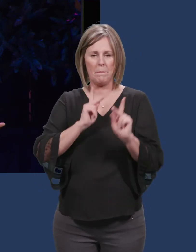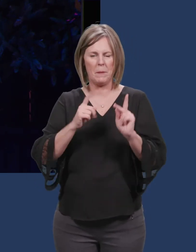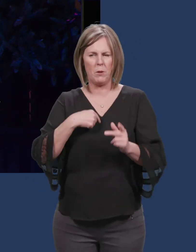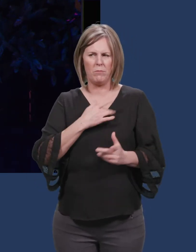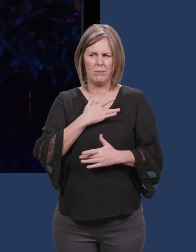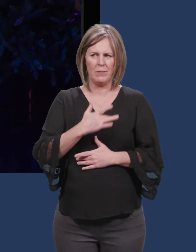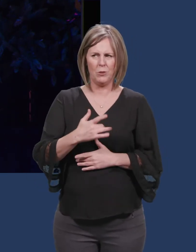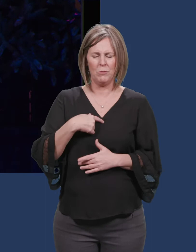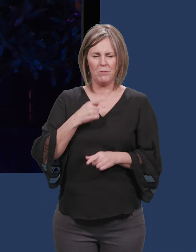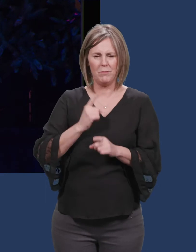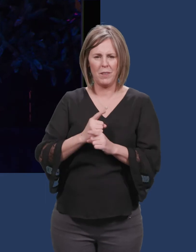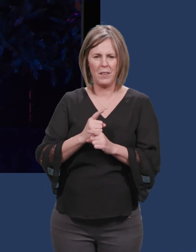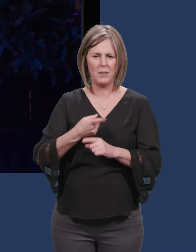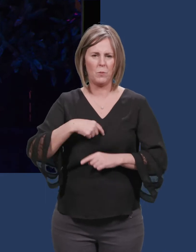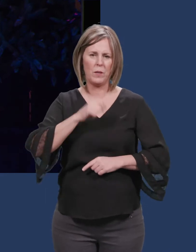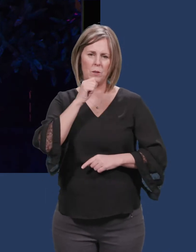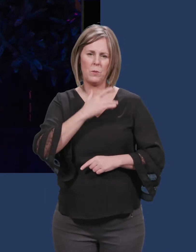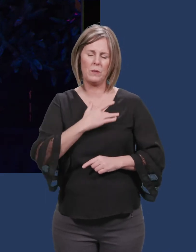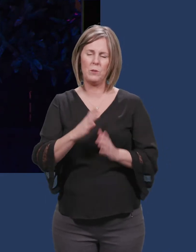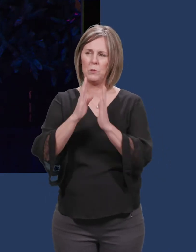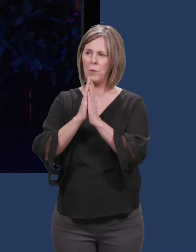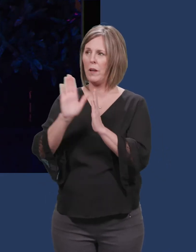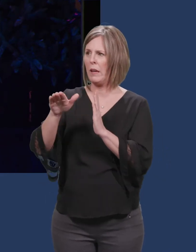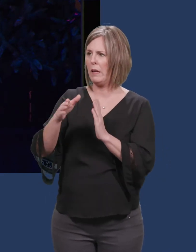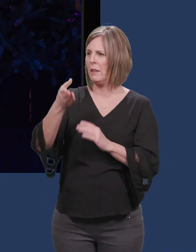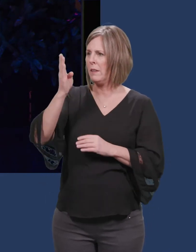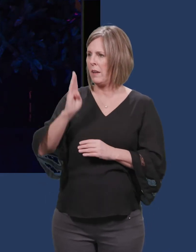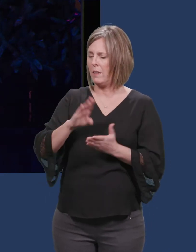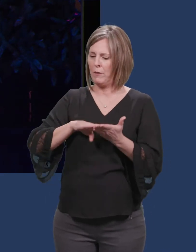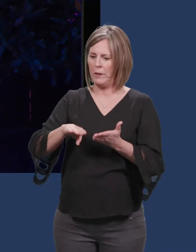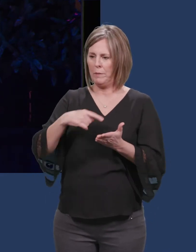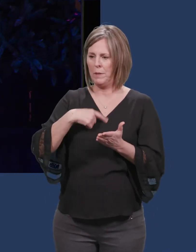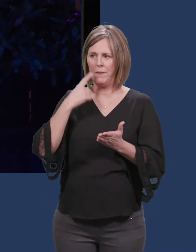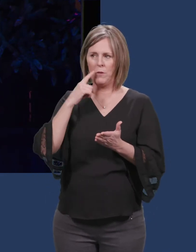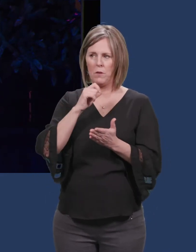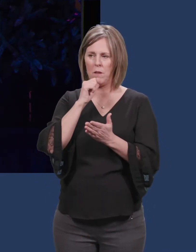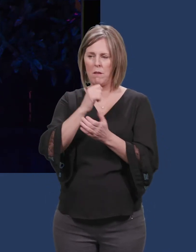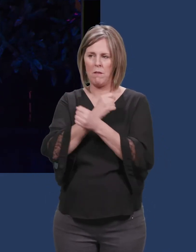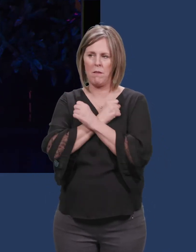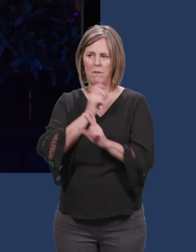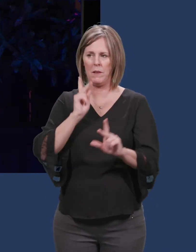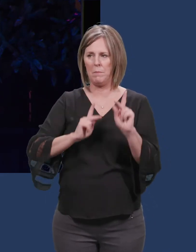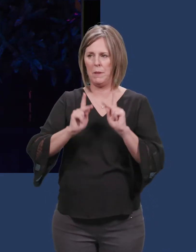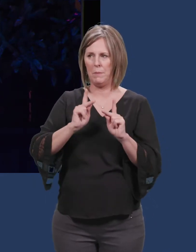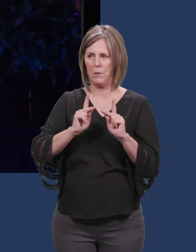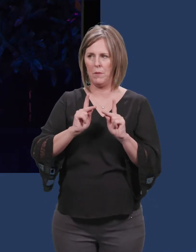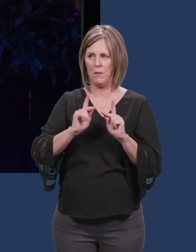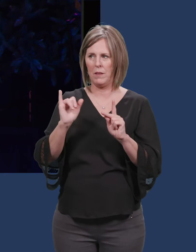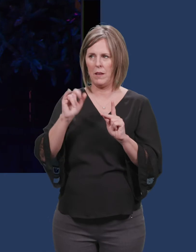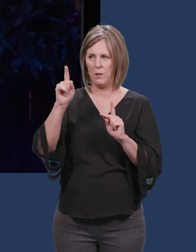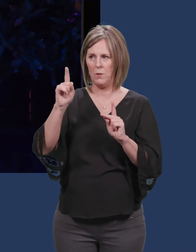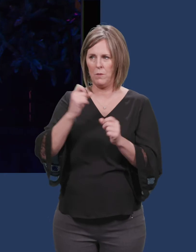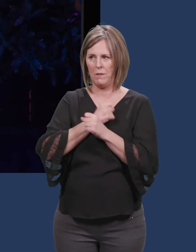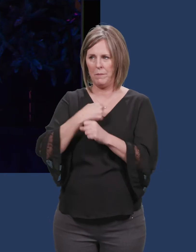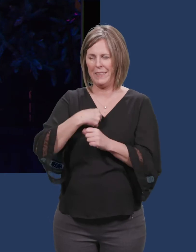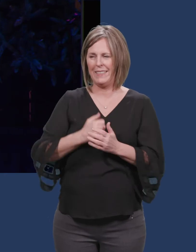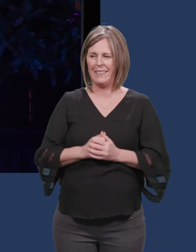right? So we don't usually pray, hey, God, forgive me for not loving people the way that you love